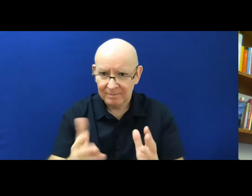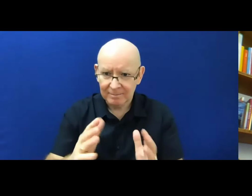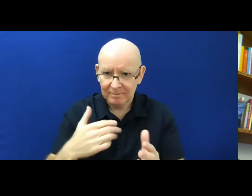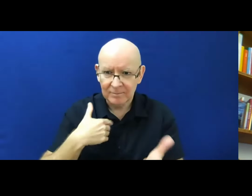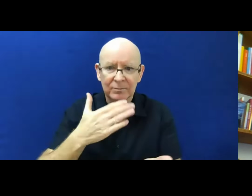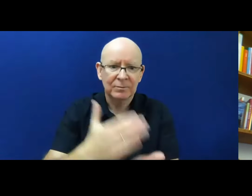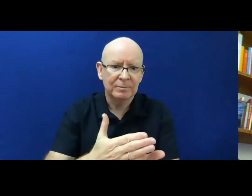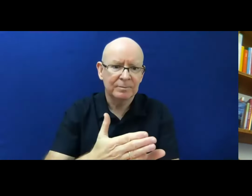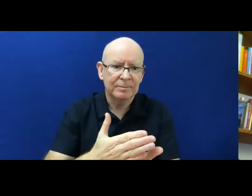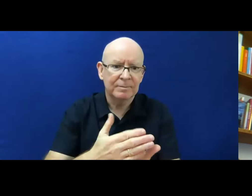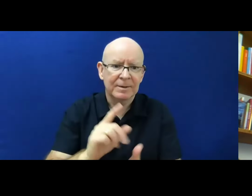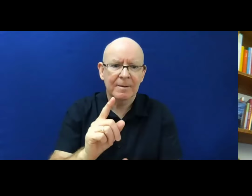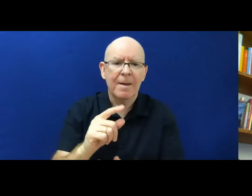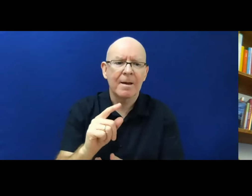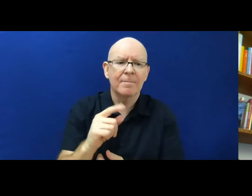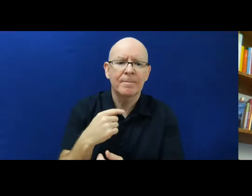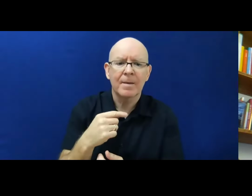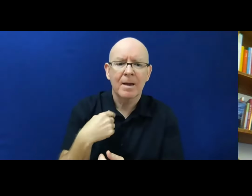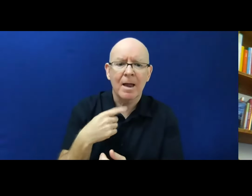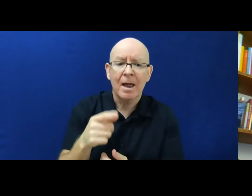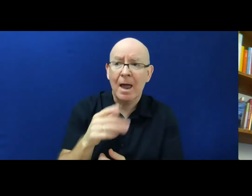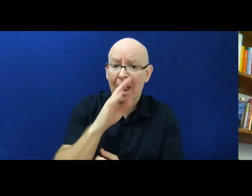evidence and policy making? I have said a lot about that